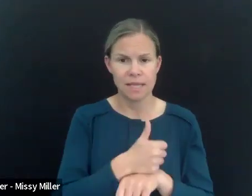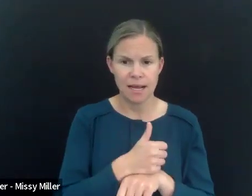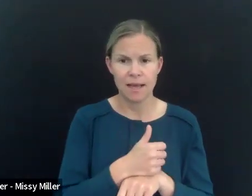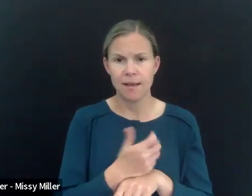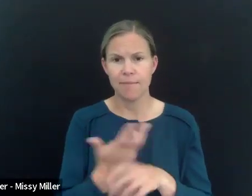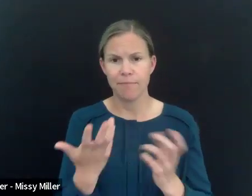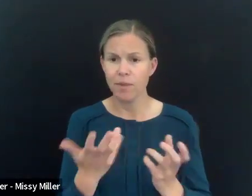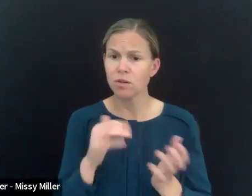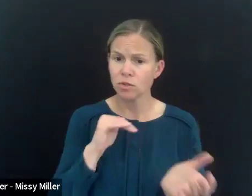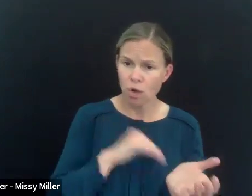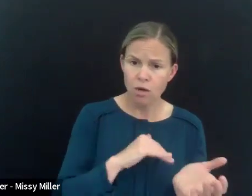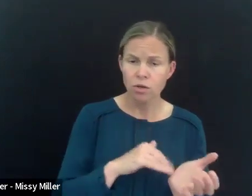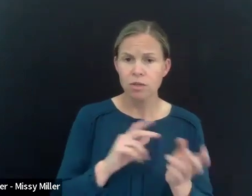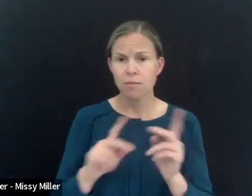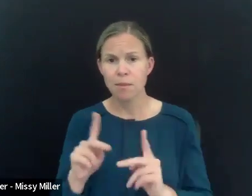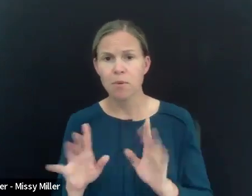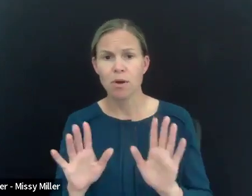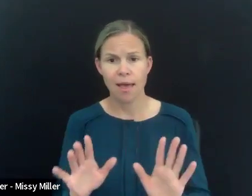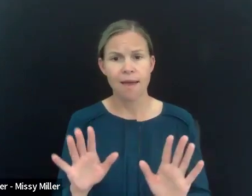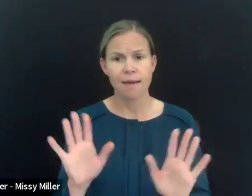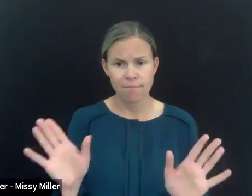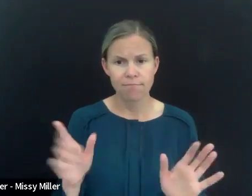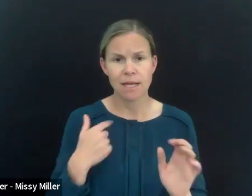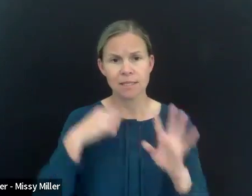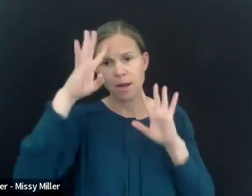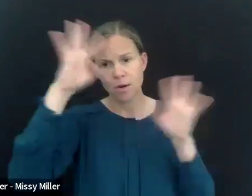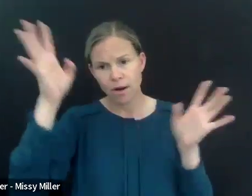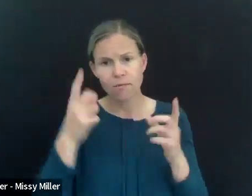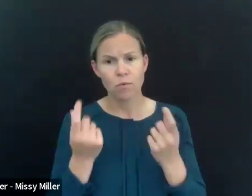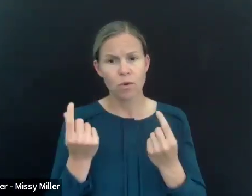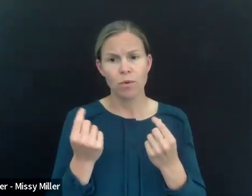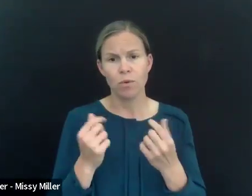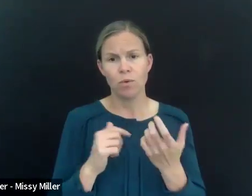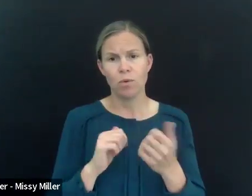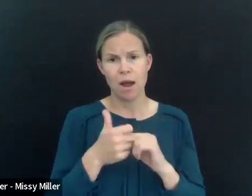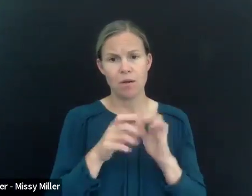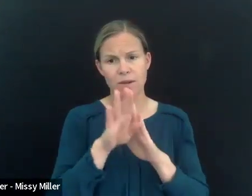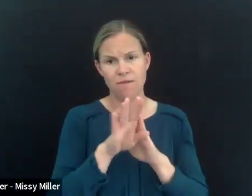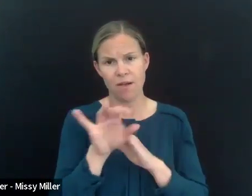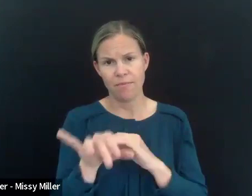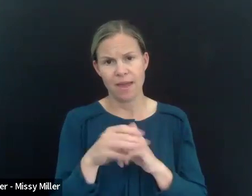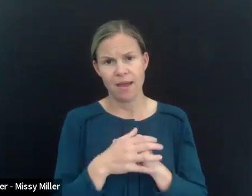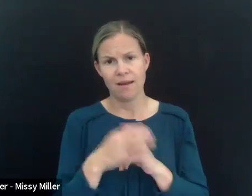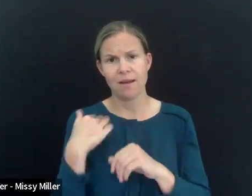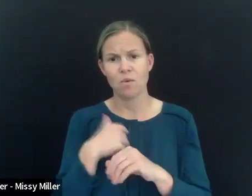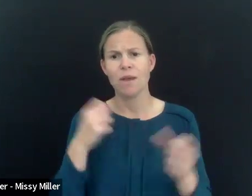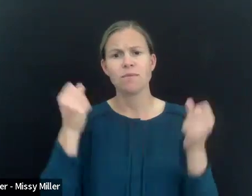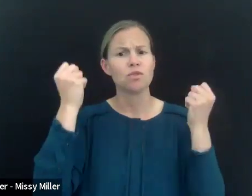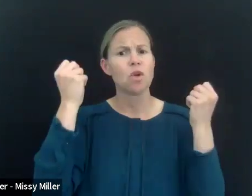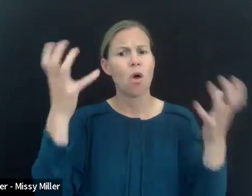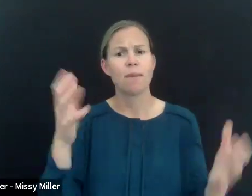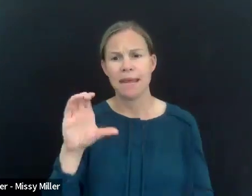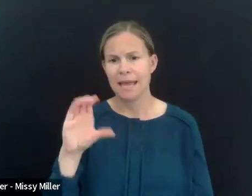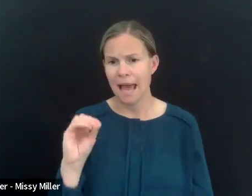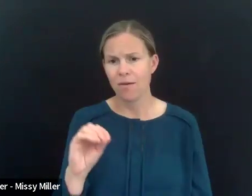there are folks who are like, hey, let's be creative and inventive. What can we do? Because we have so many, counties and